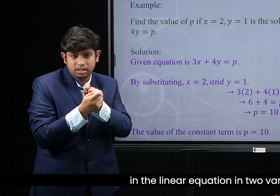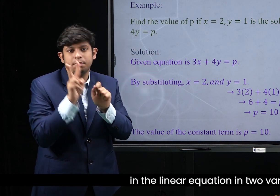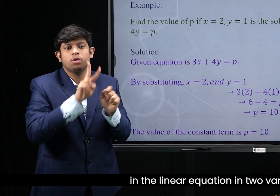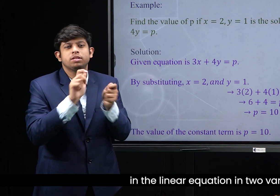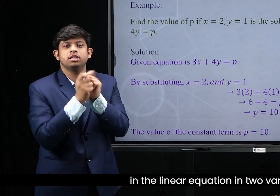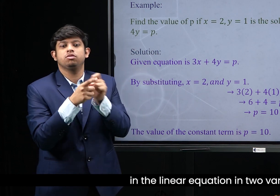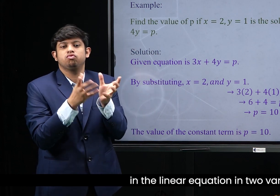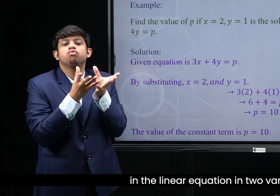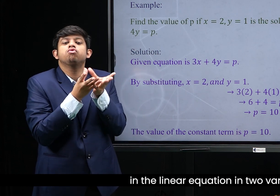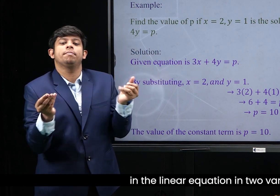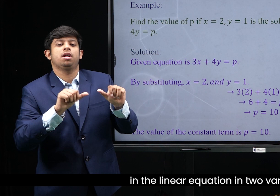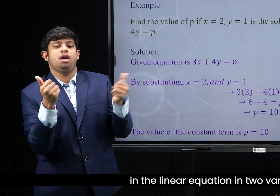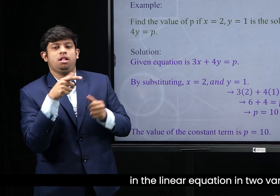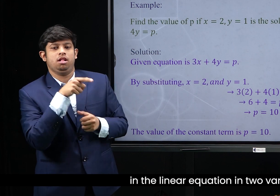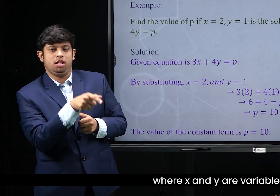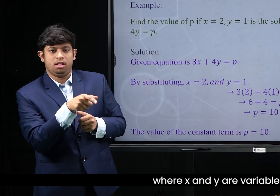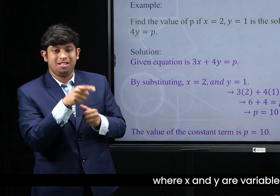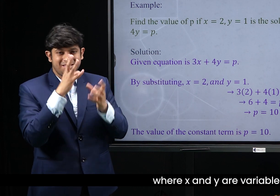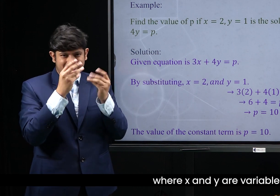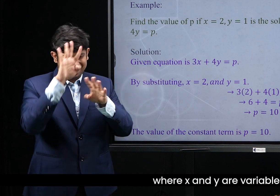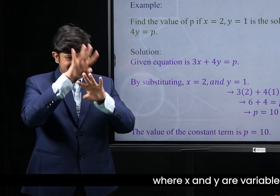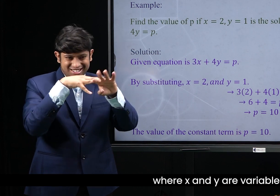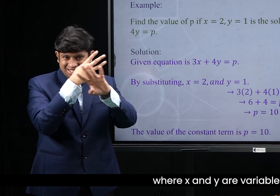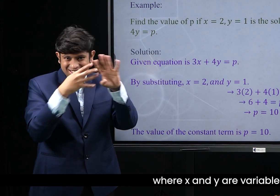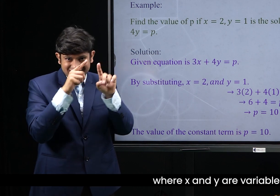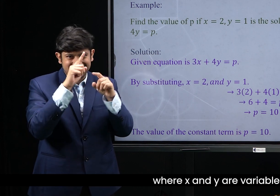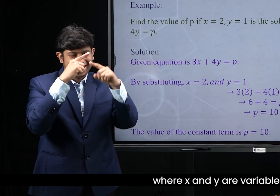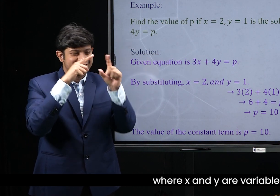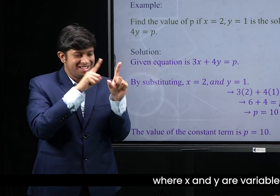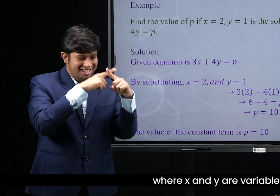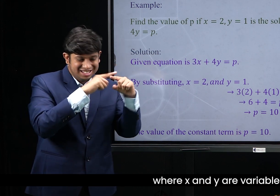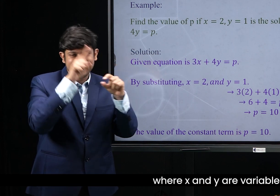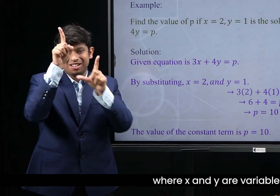linear equation in two variables where x and y are variables.